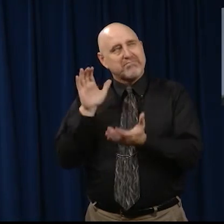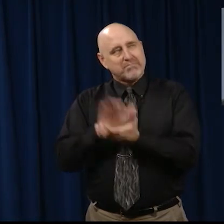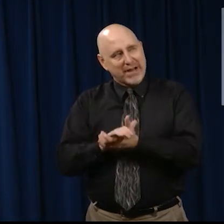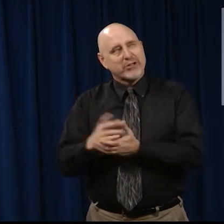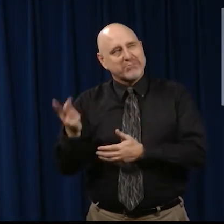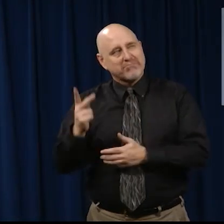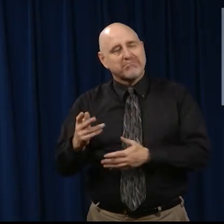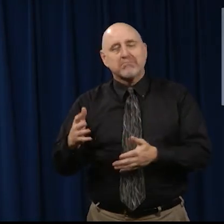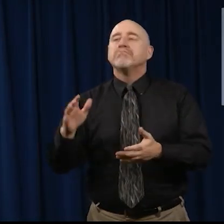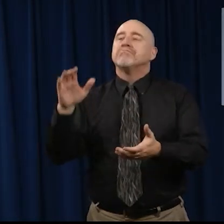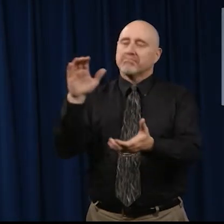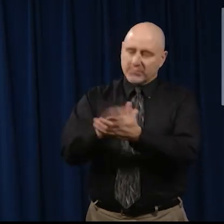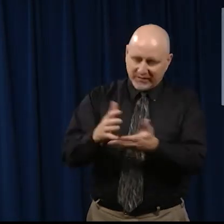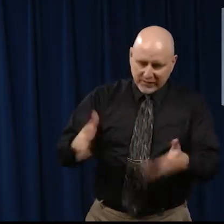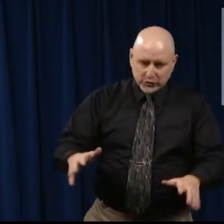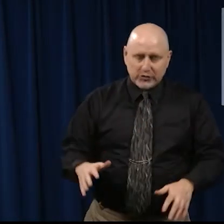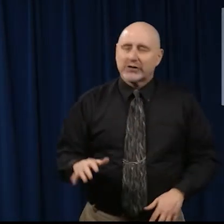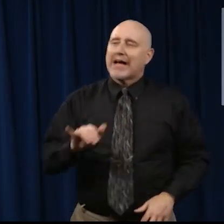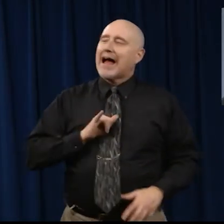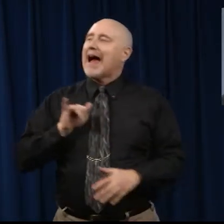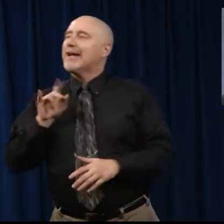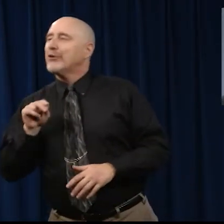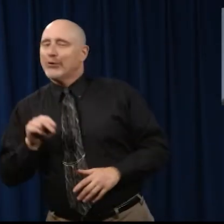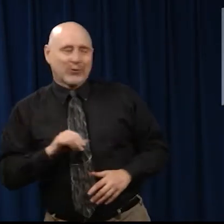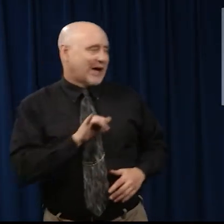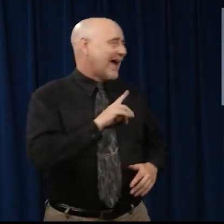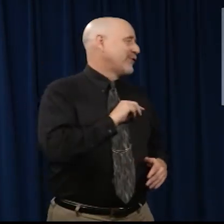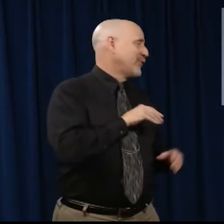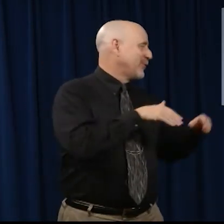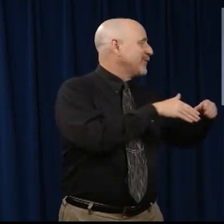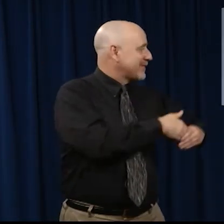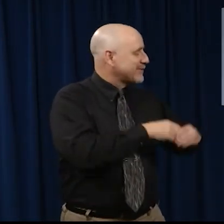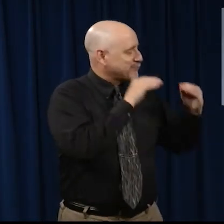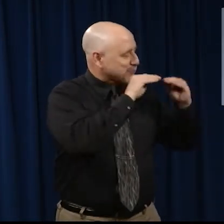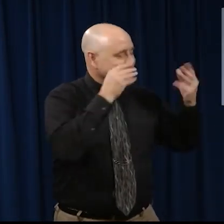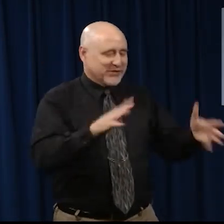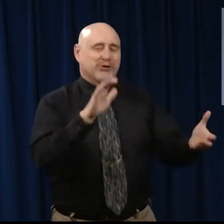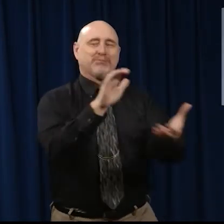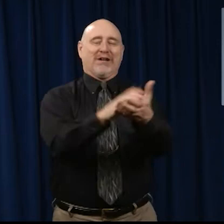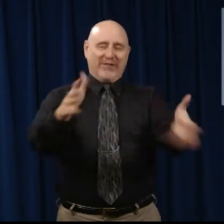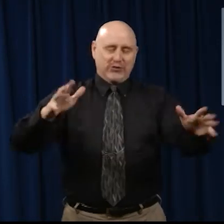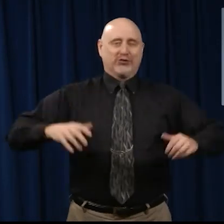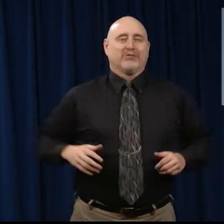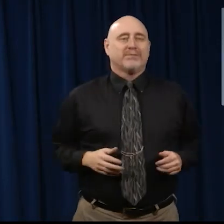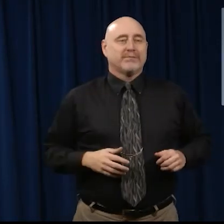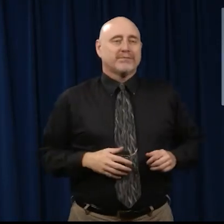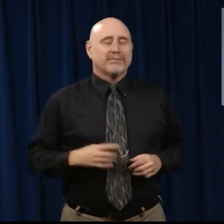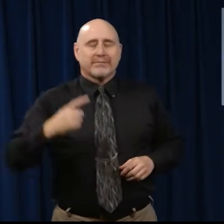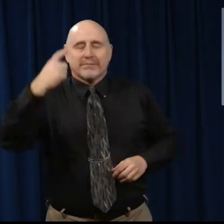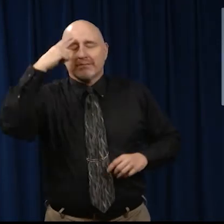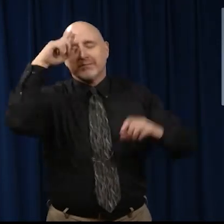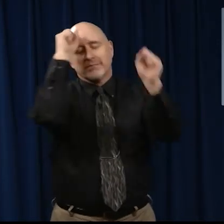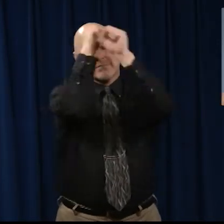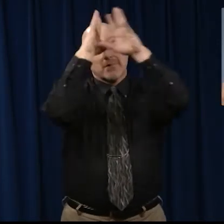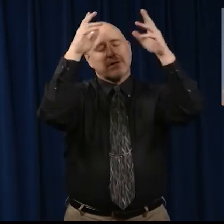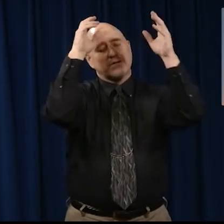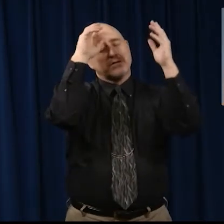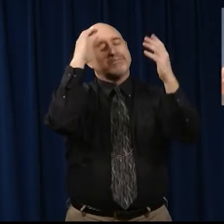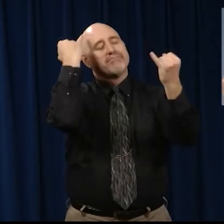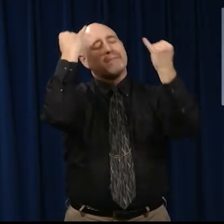to get married? And you do that. You say, I do, he does. You get married. And in your mind, you have always